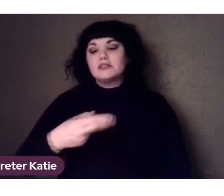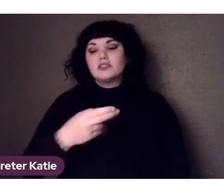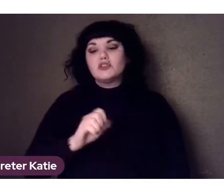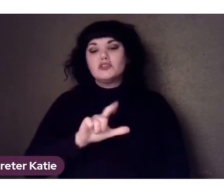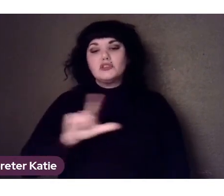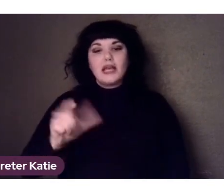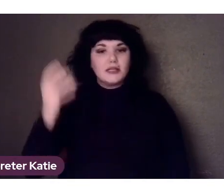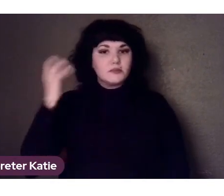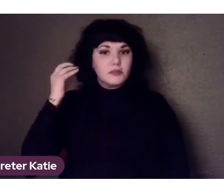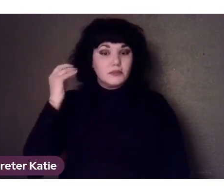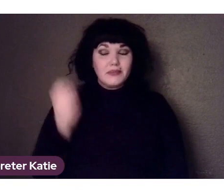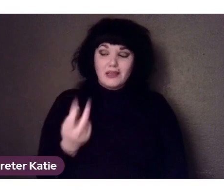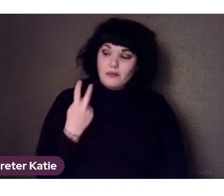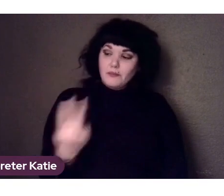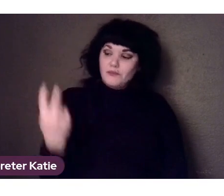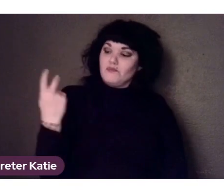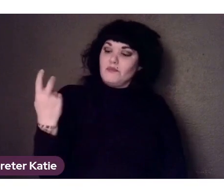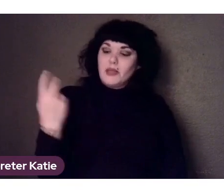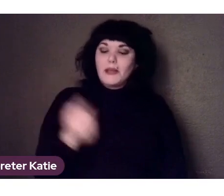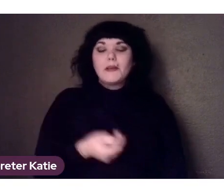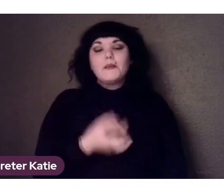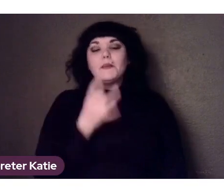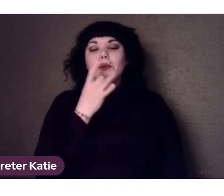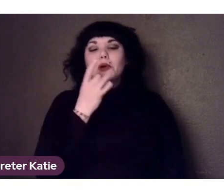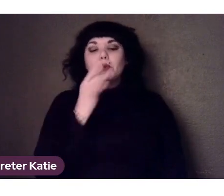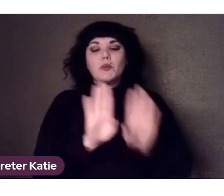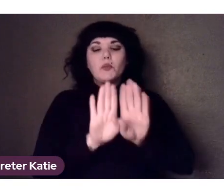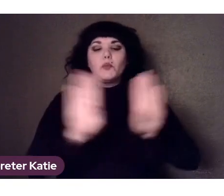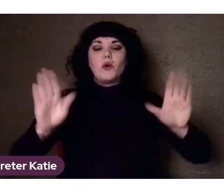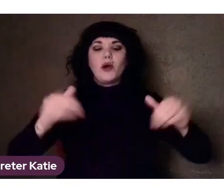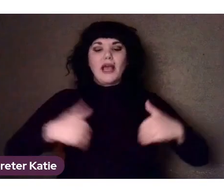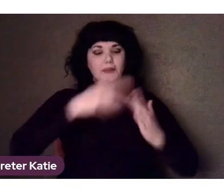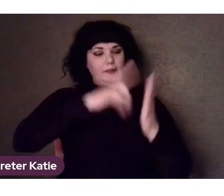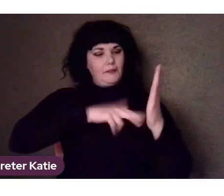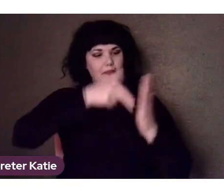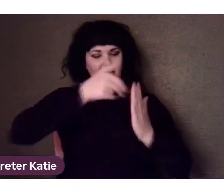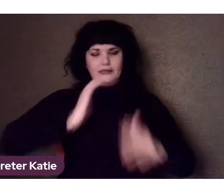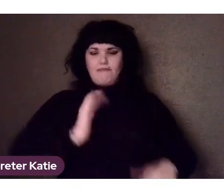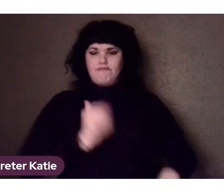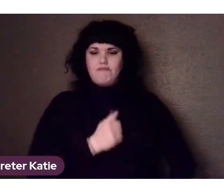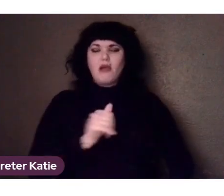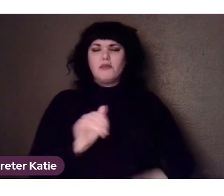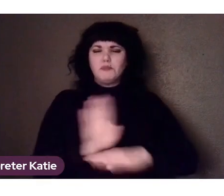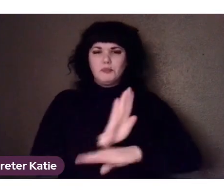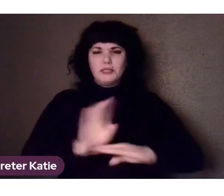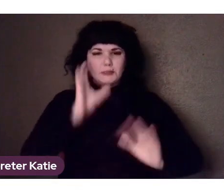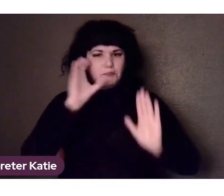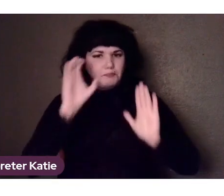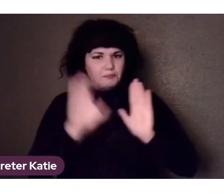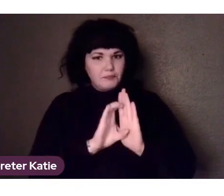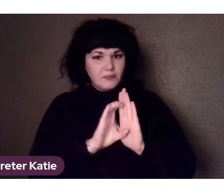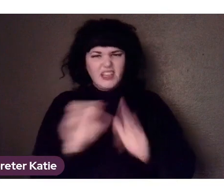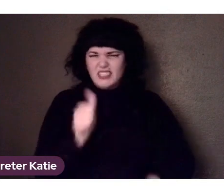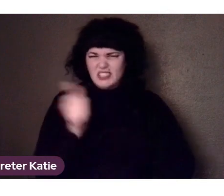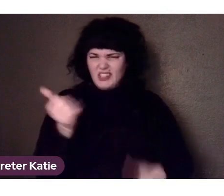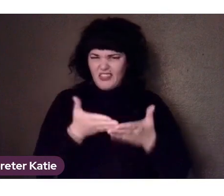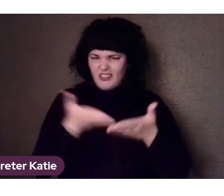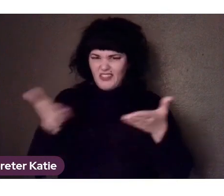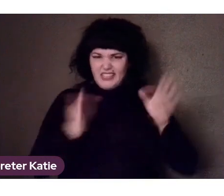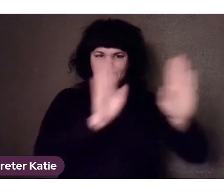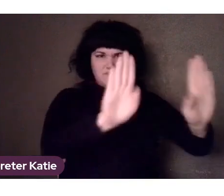see a purple wall with a painting of our logo. And there's other things on the wall, but I don't think you can see them.